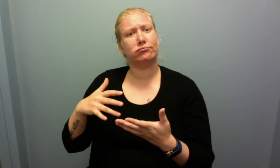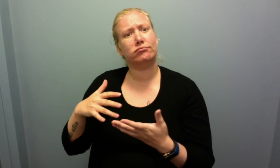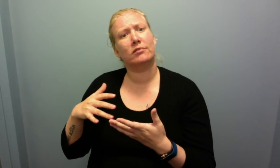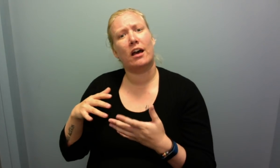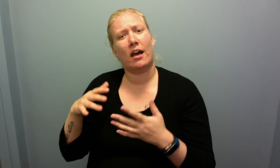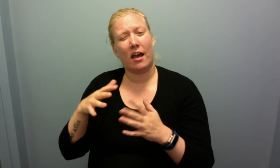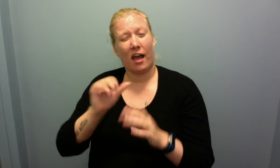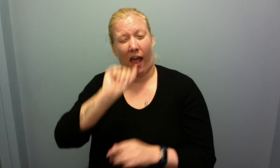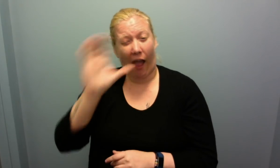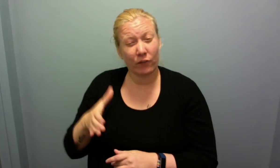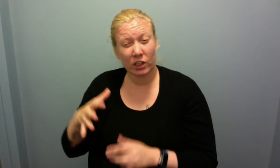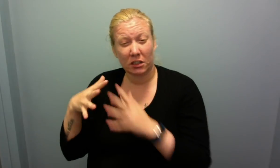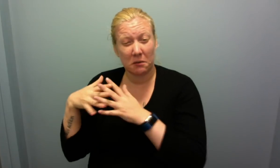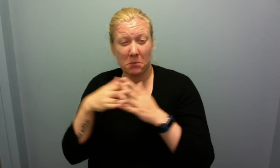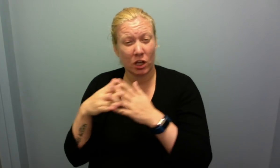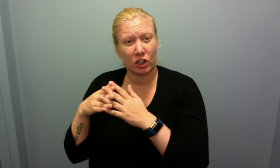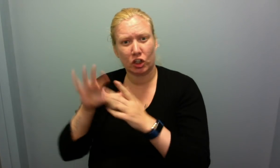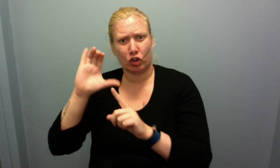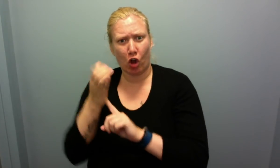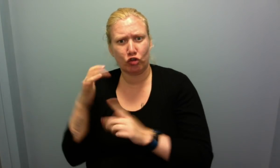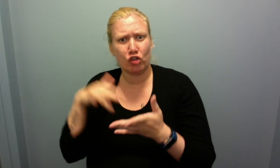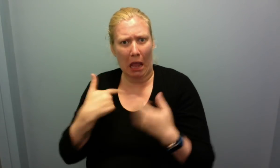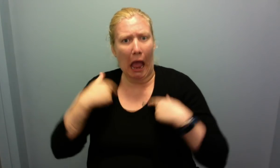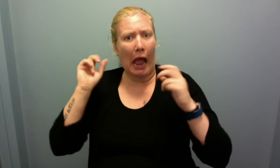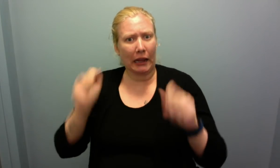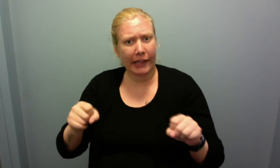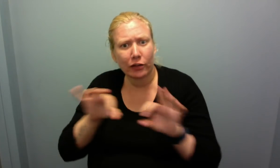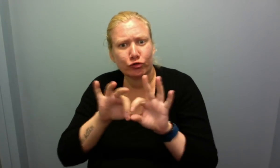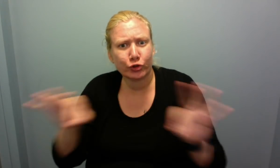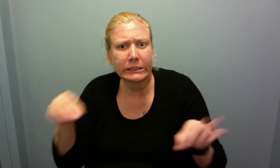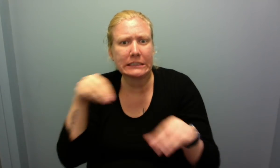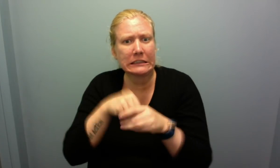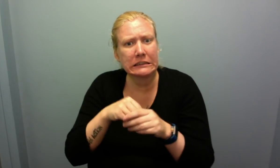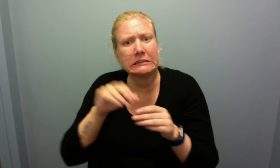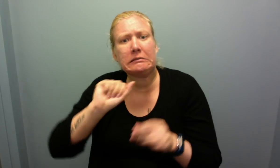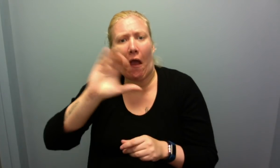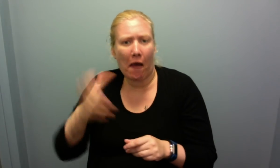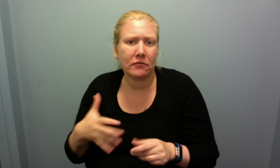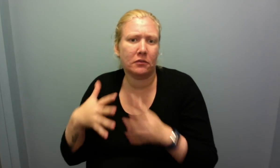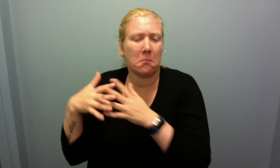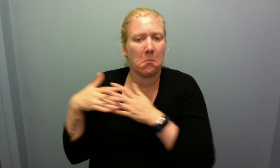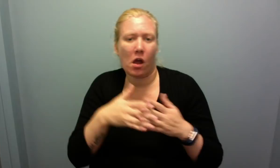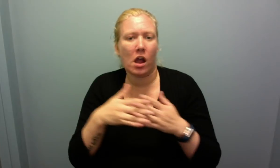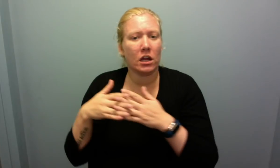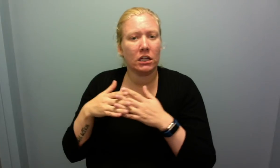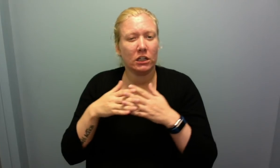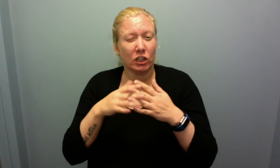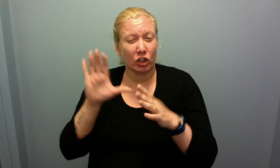and African American studies and African American culture all day long. I can study that. I can get a degree in that,